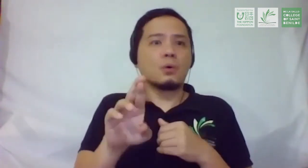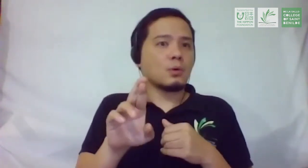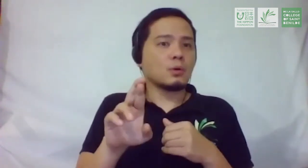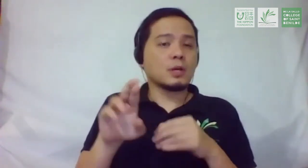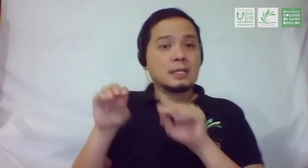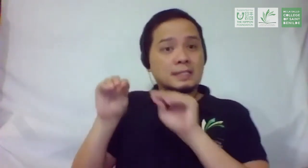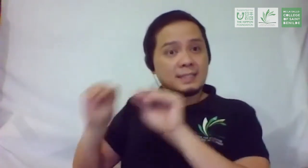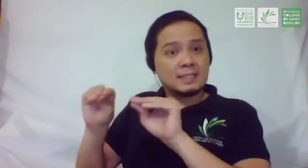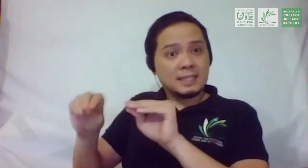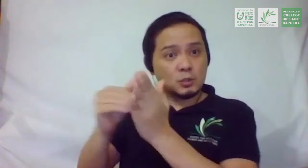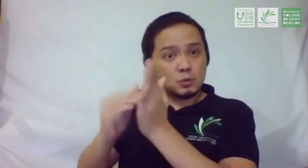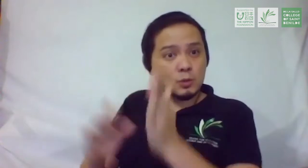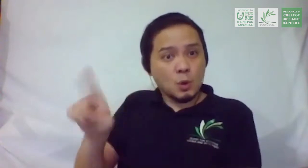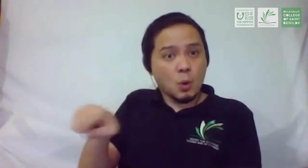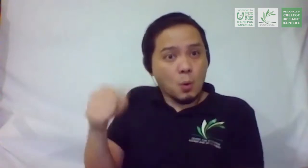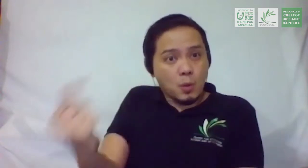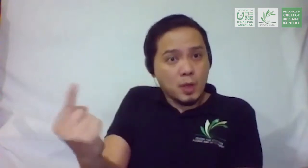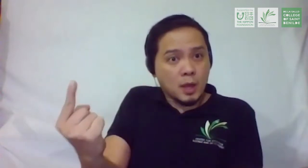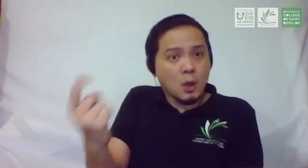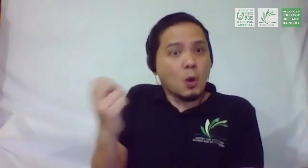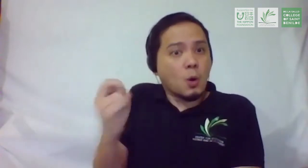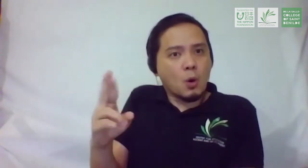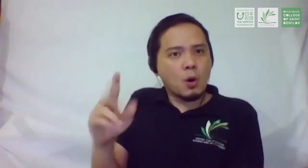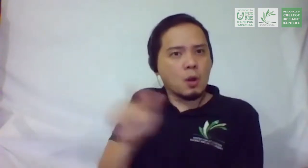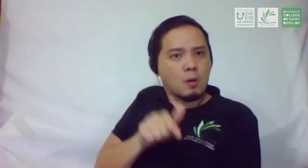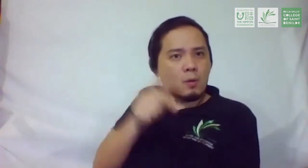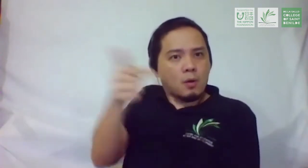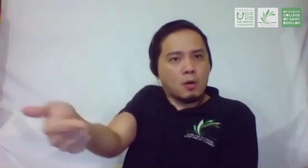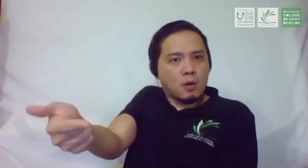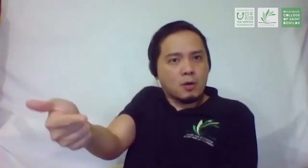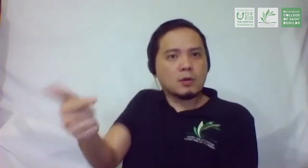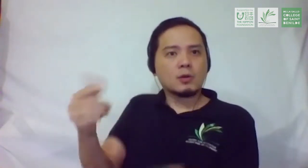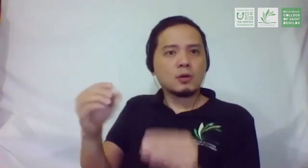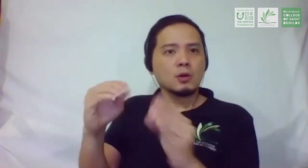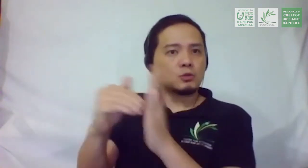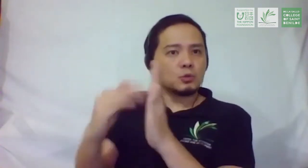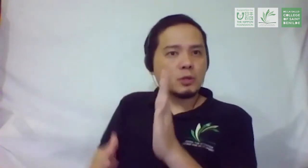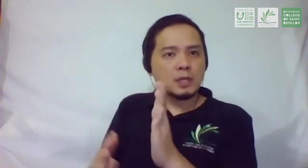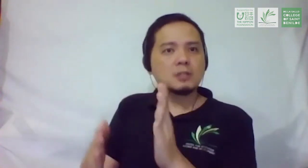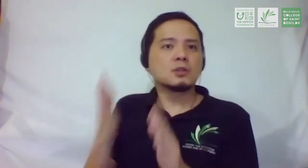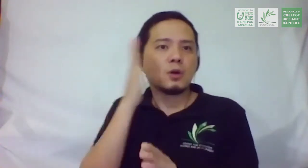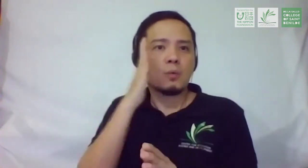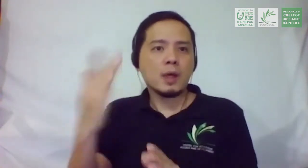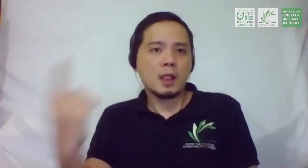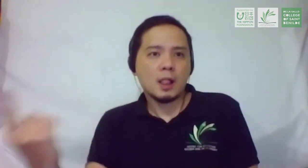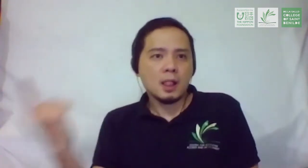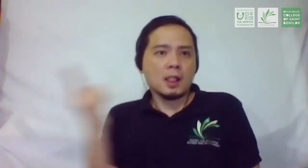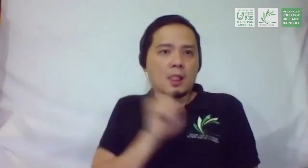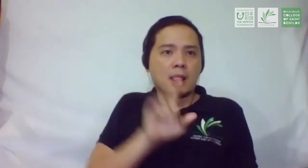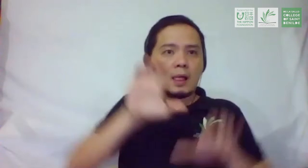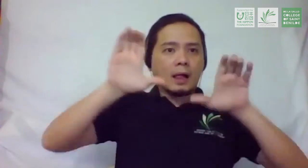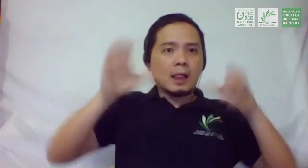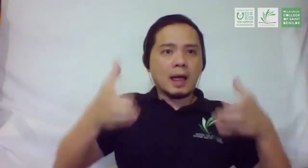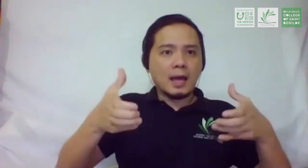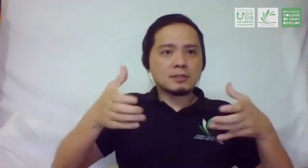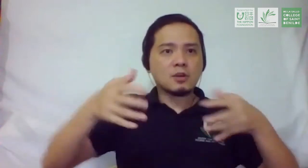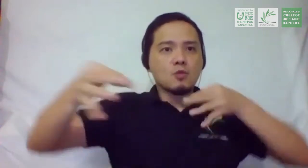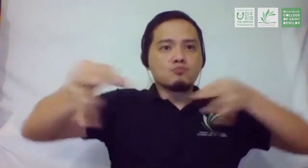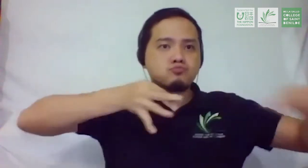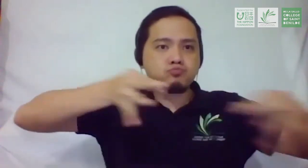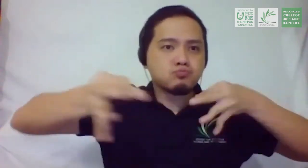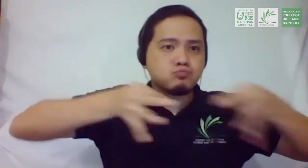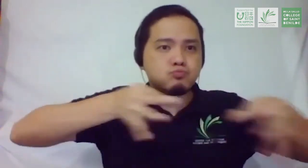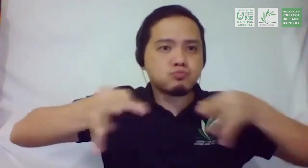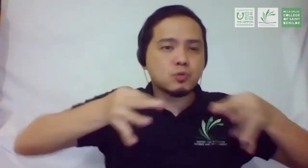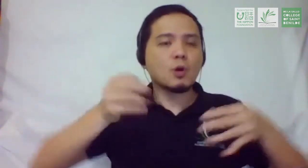or are you going to ask the students to come up in front of the class in pairs or individually